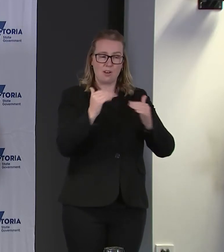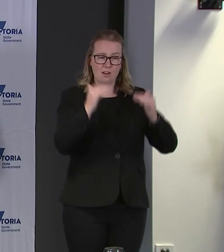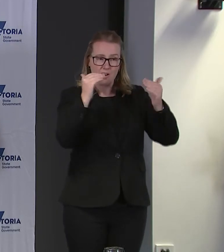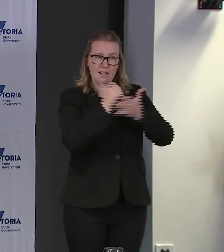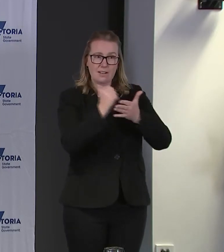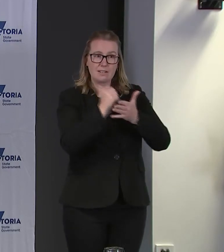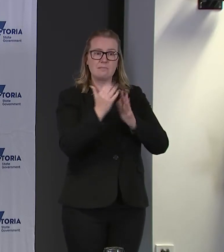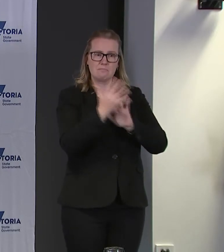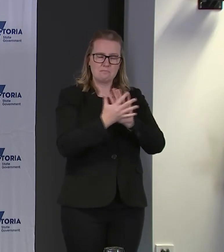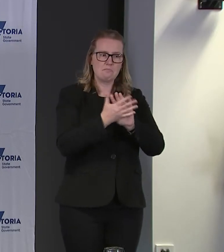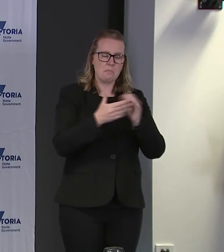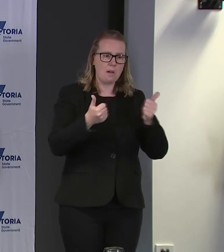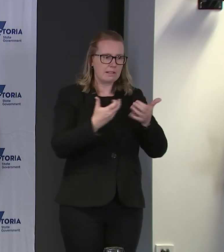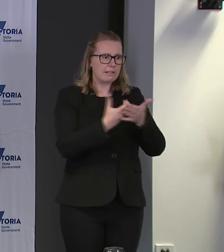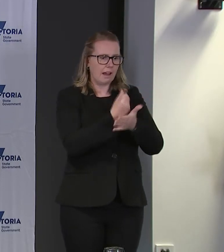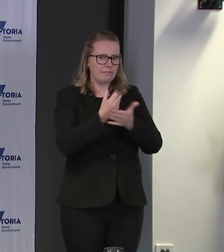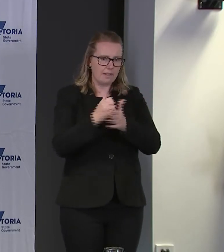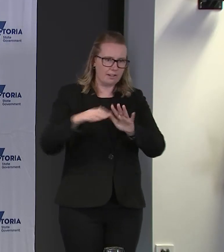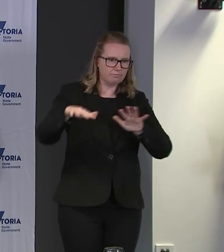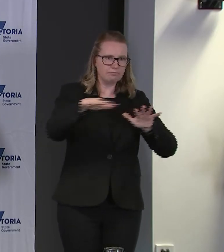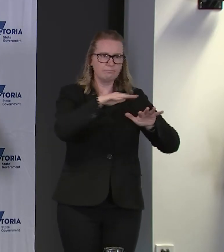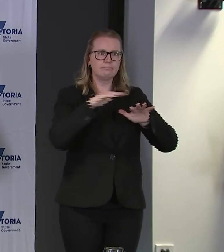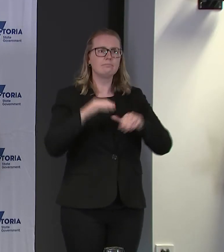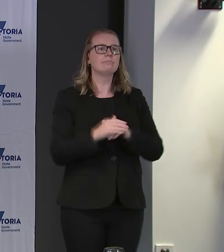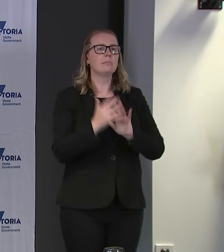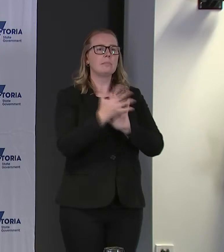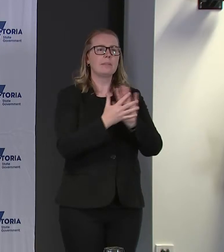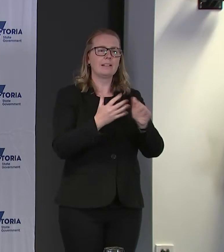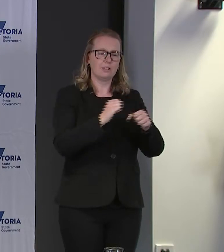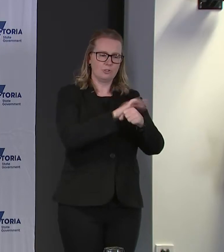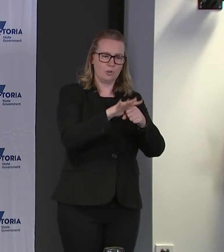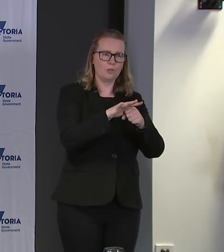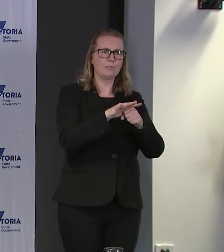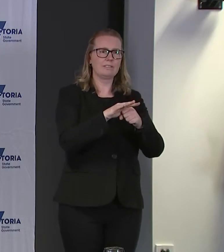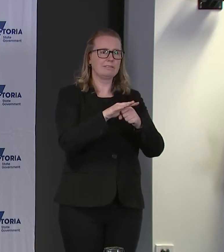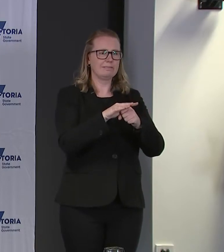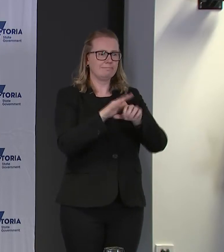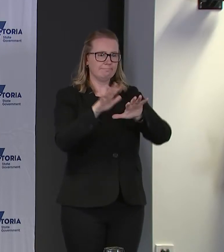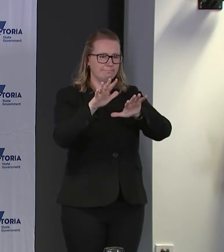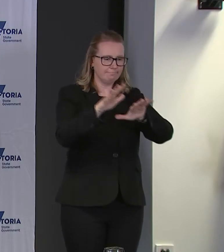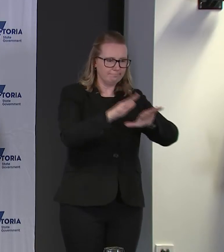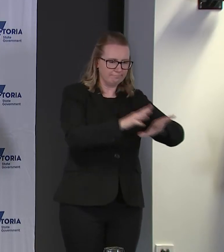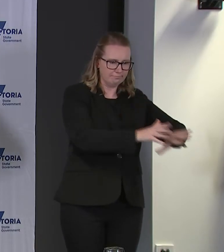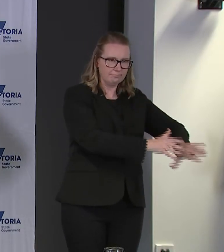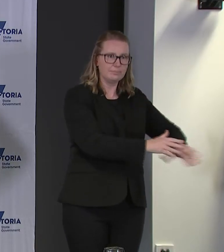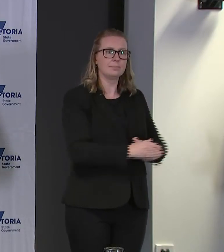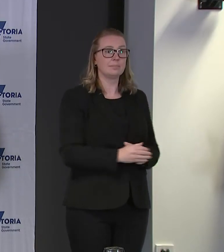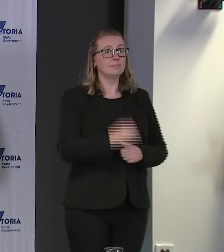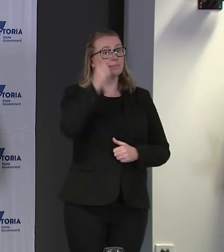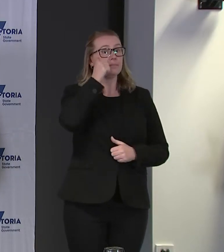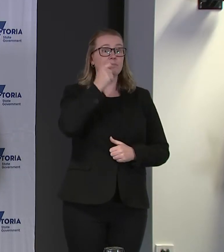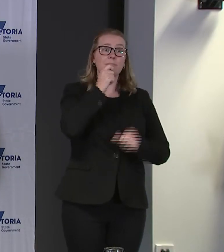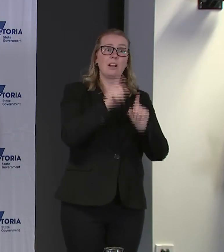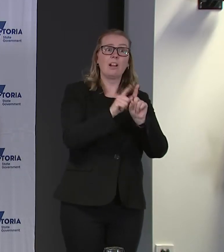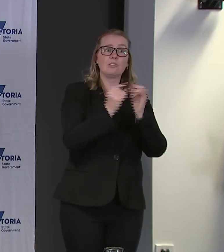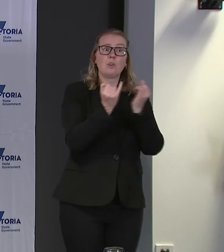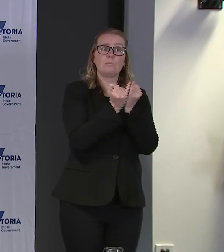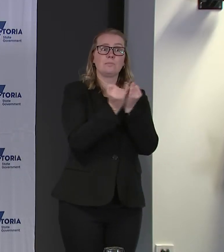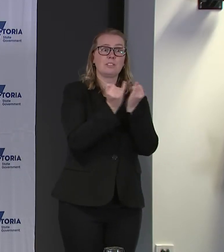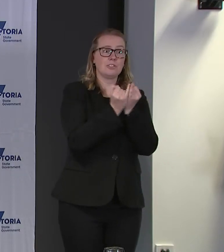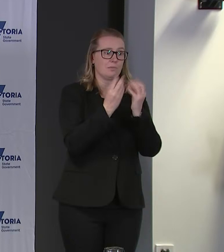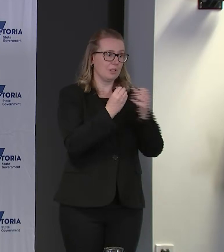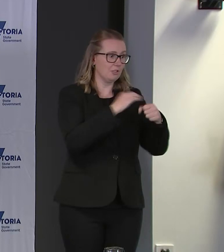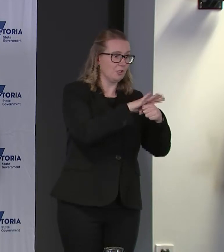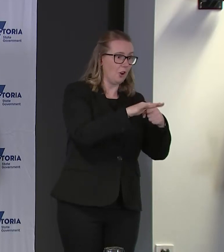vaccination coverage for everyone, that just suppresses the virus ongoing. It is a race because